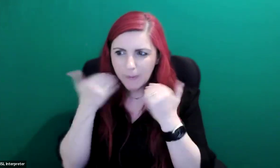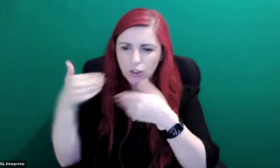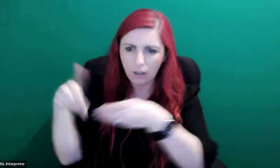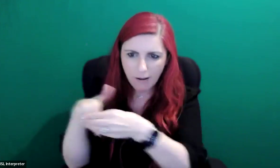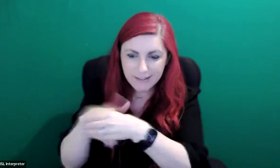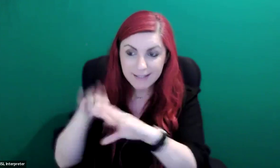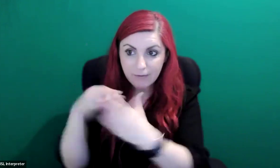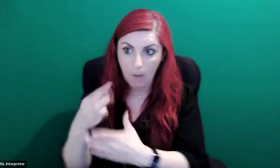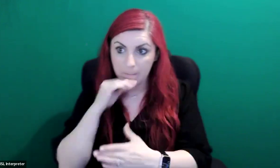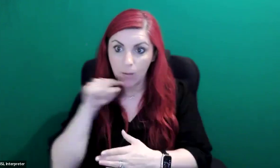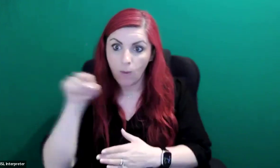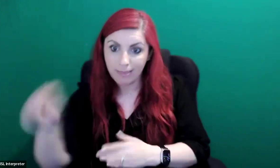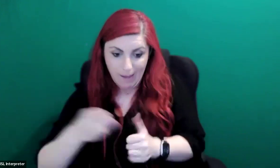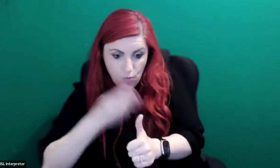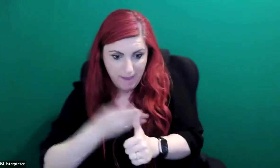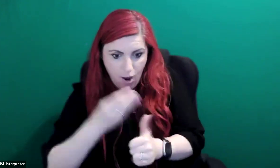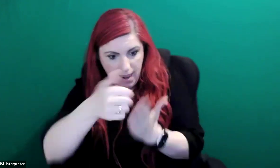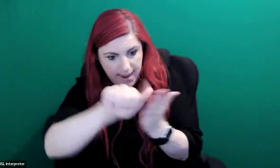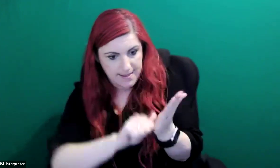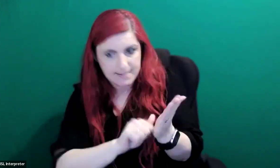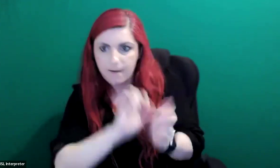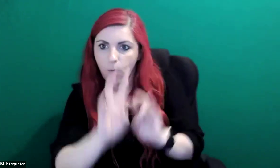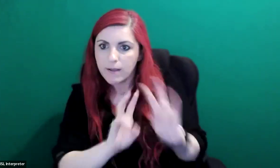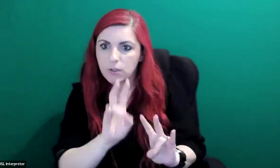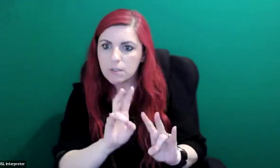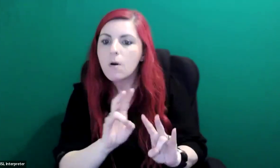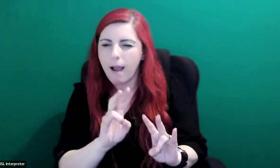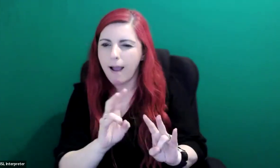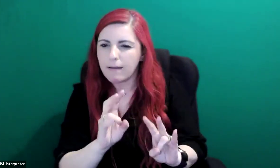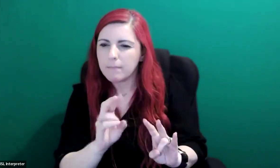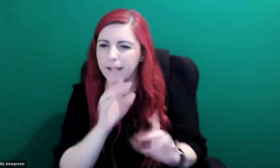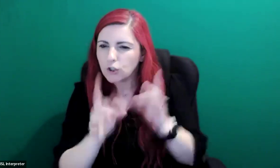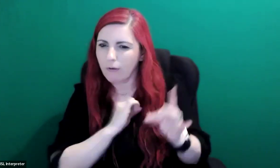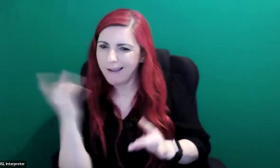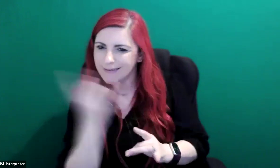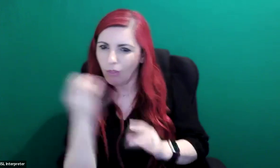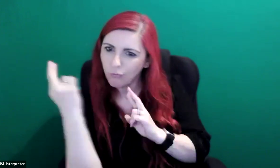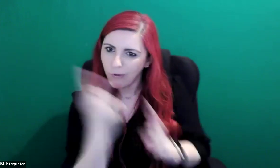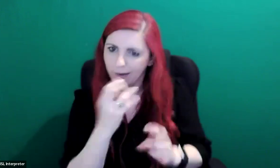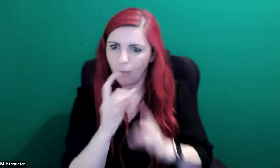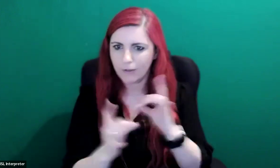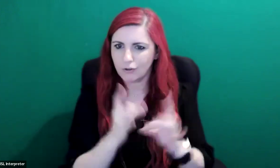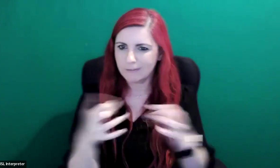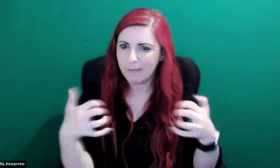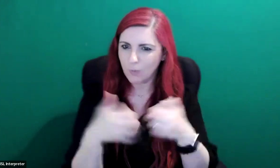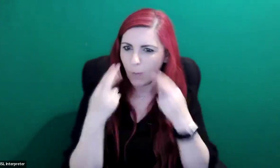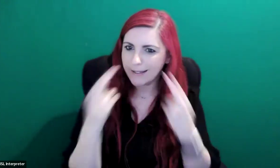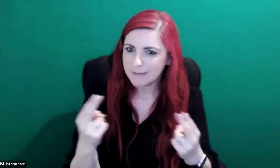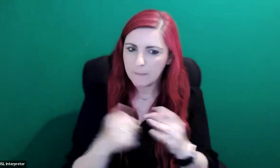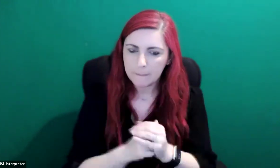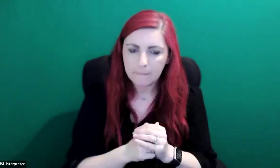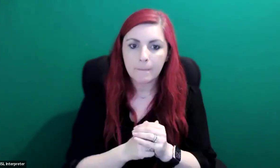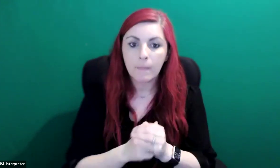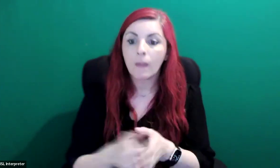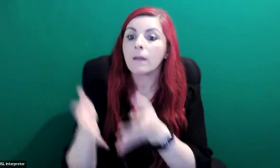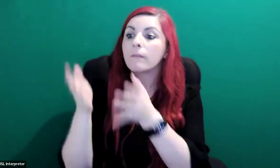committee, so that when it writes the questions to the government, it's asking the right questions. Once that list of